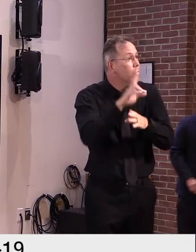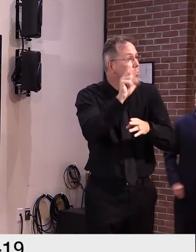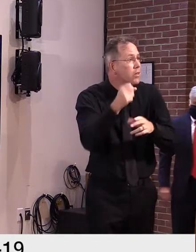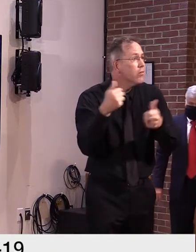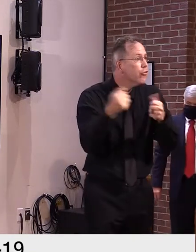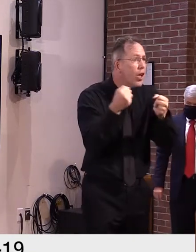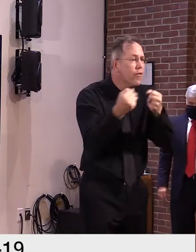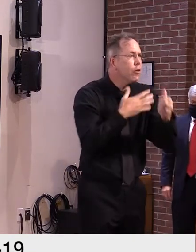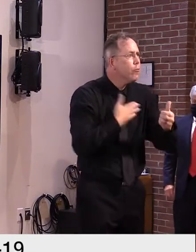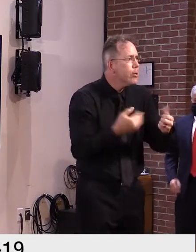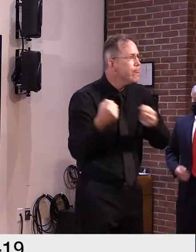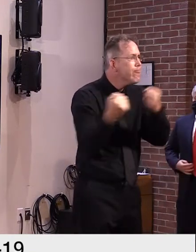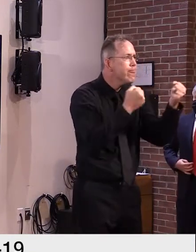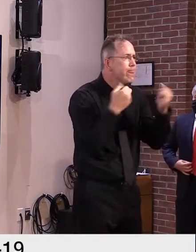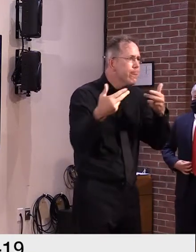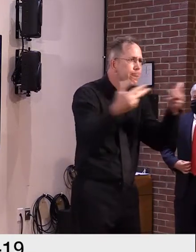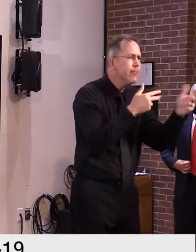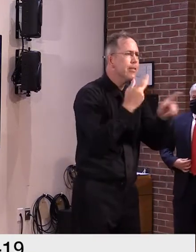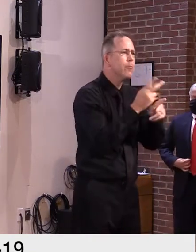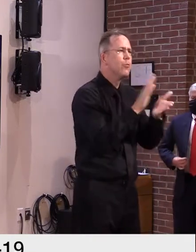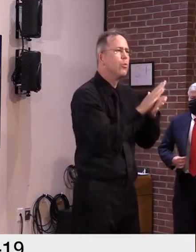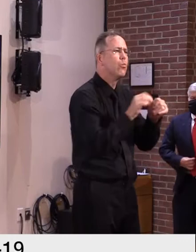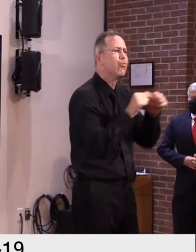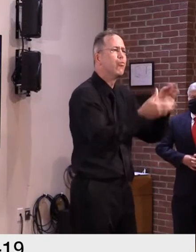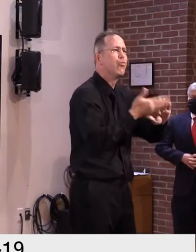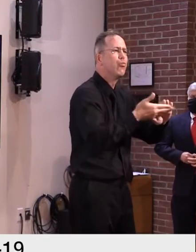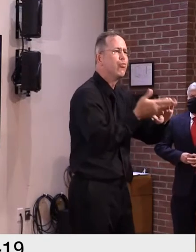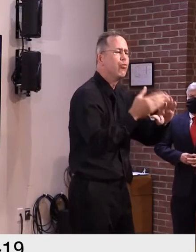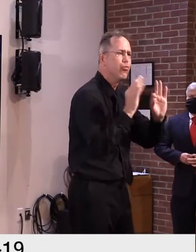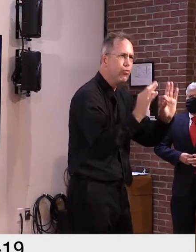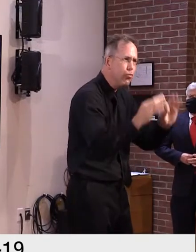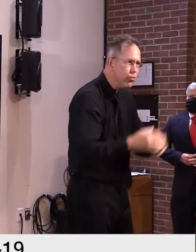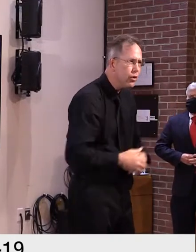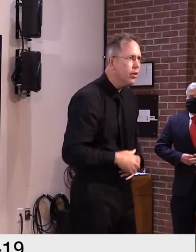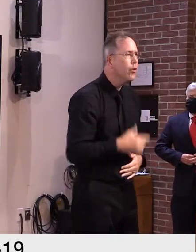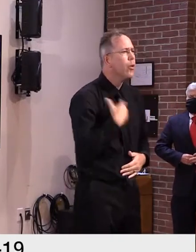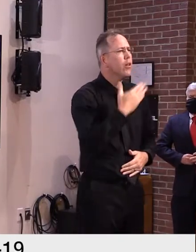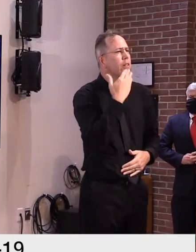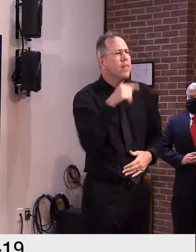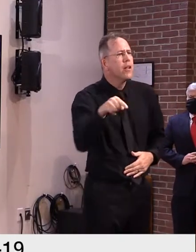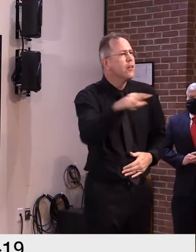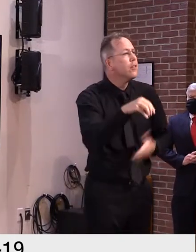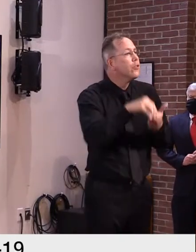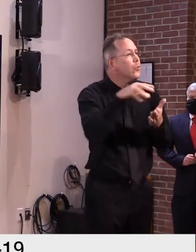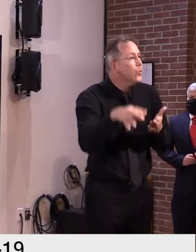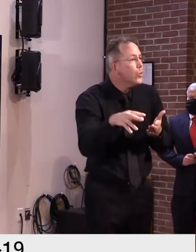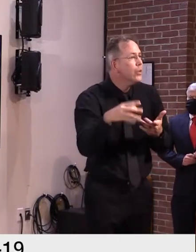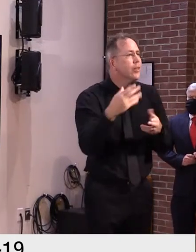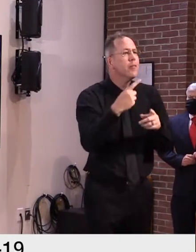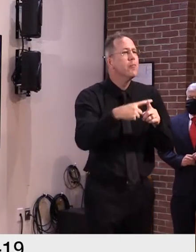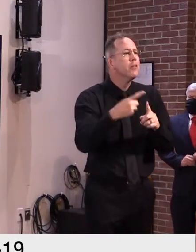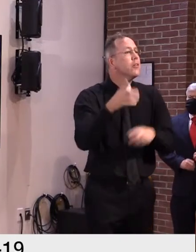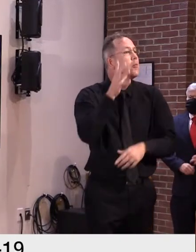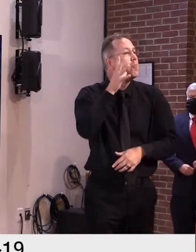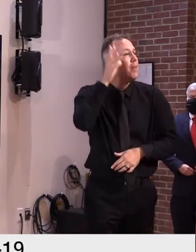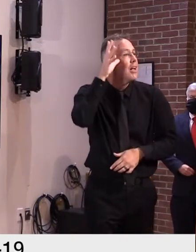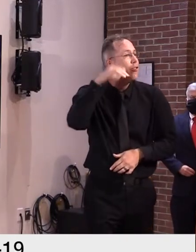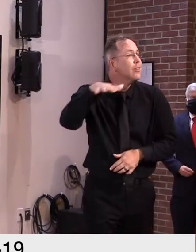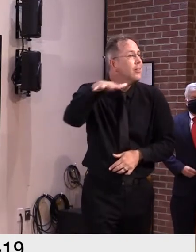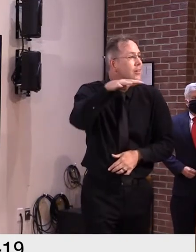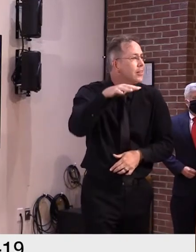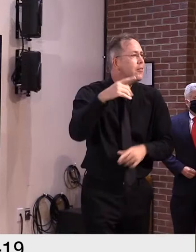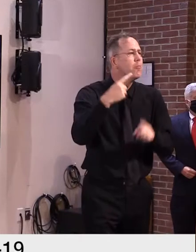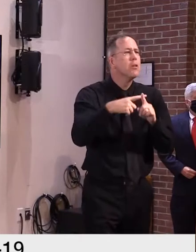smoothly this fall. I also want to thank kids, parents, and others for your patience